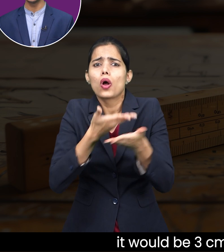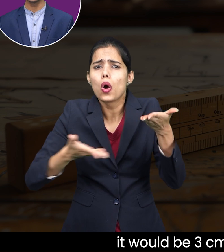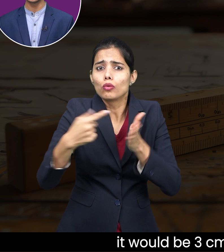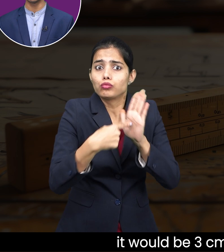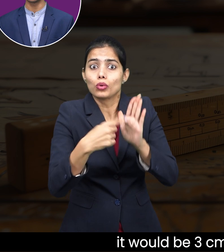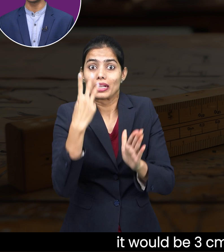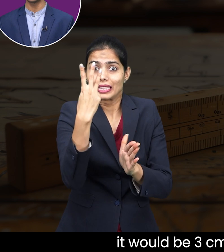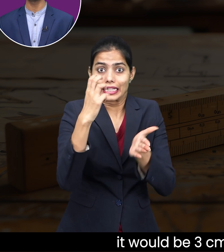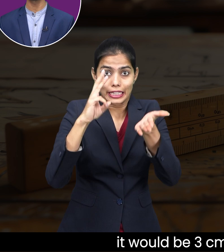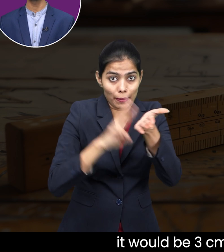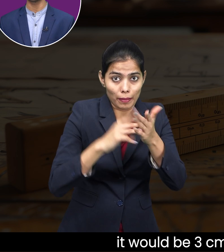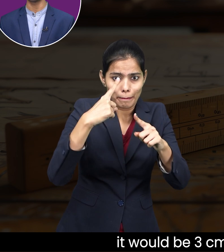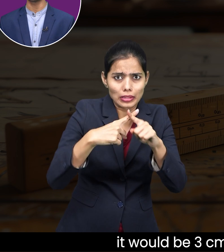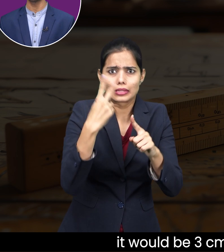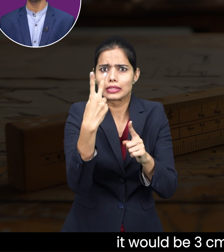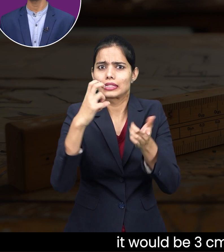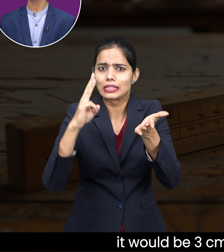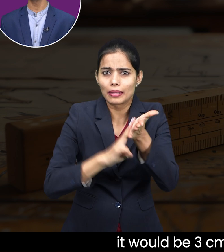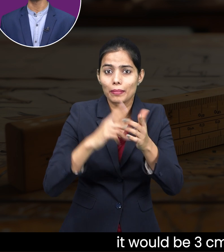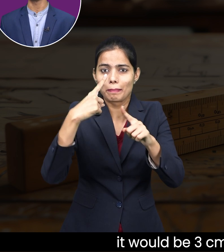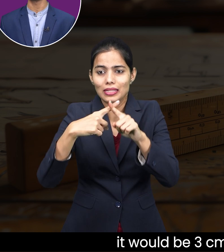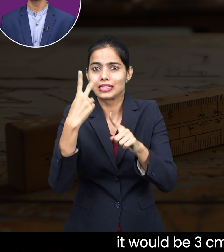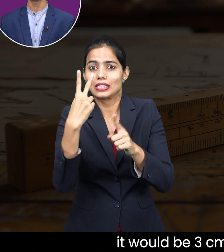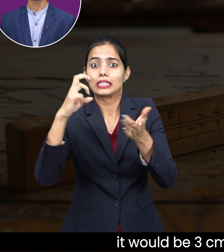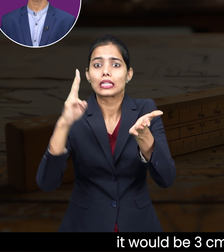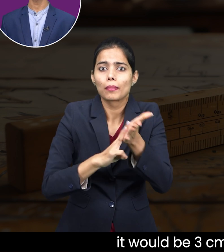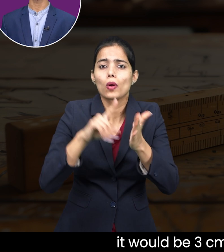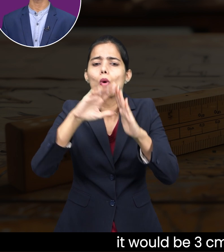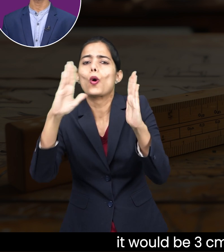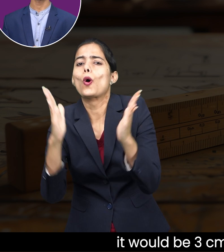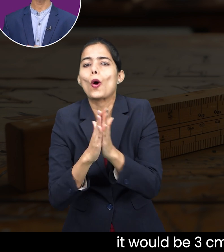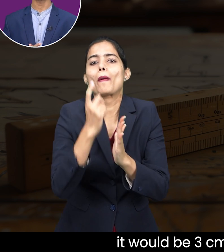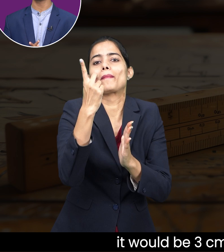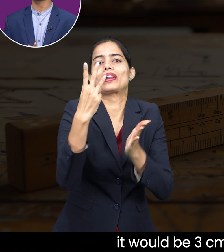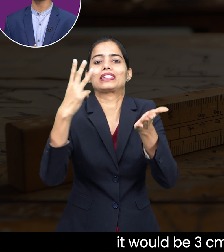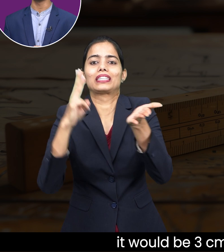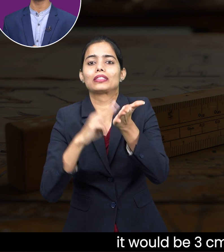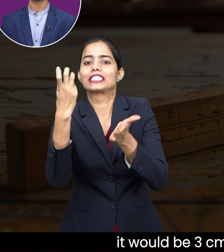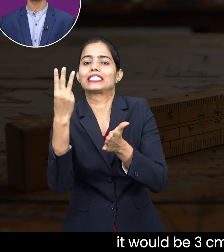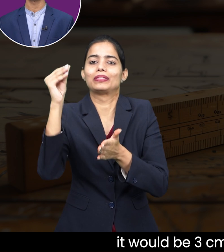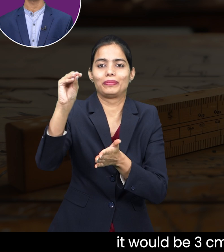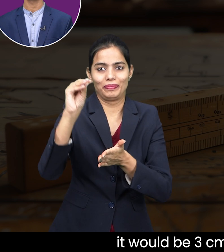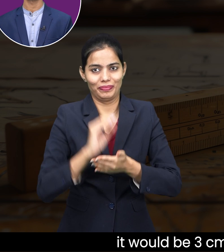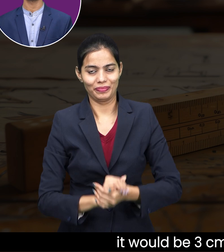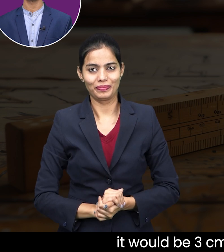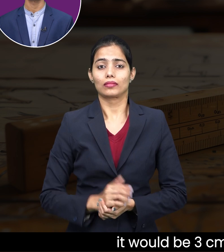be 3 centimeter into 2 centimeter into 2 centimeter is equal to 12 centimeter cube.